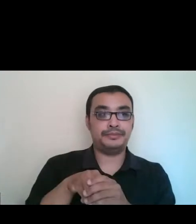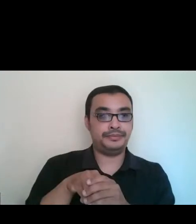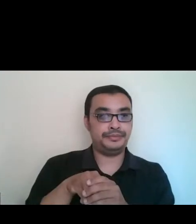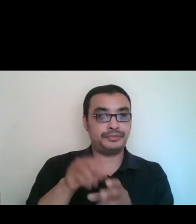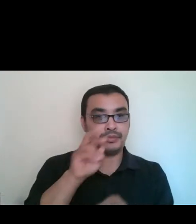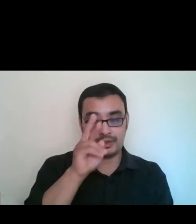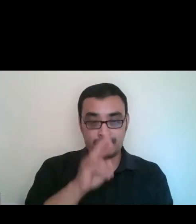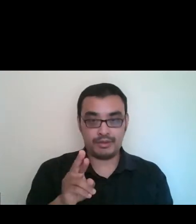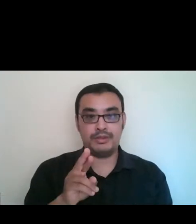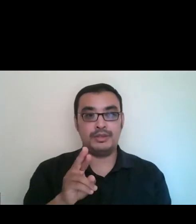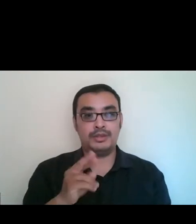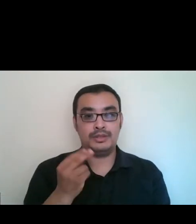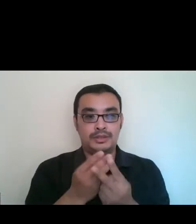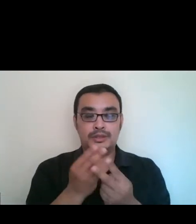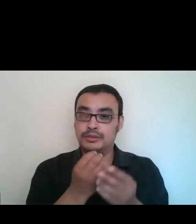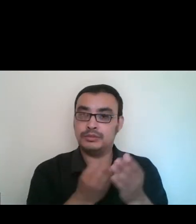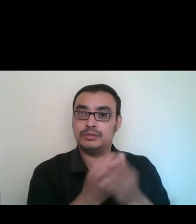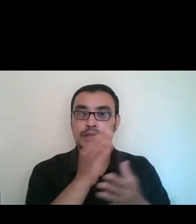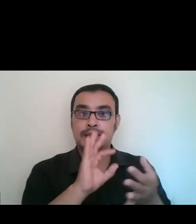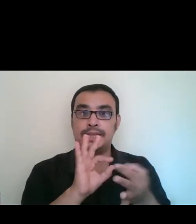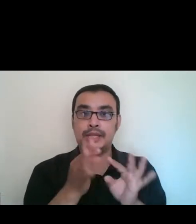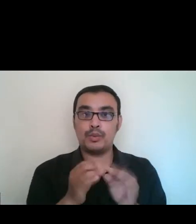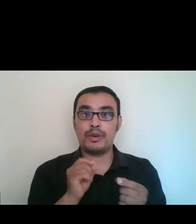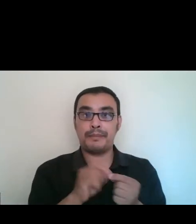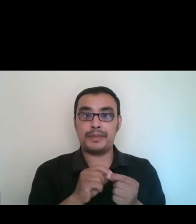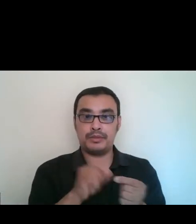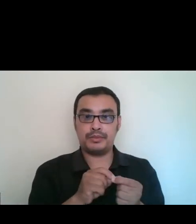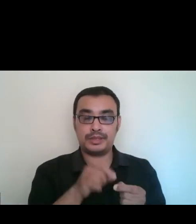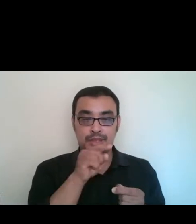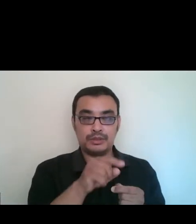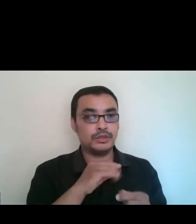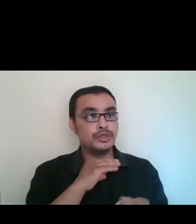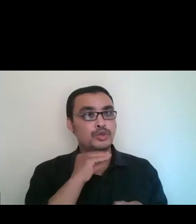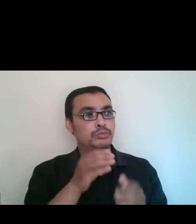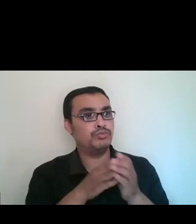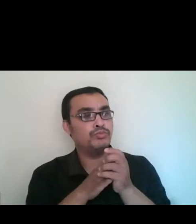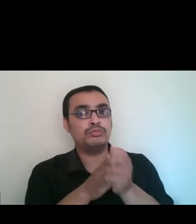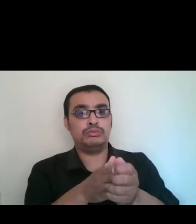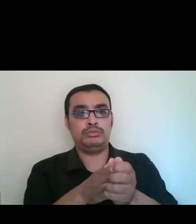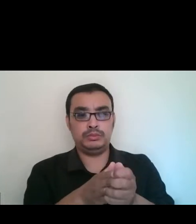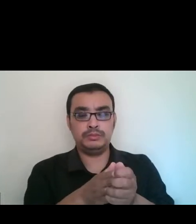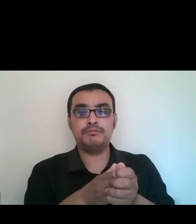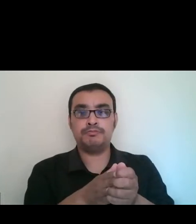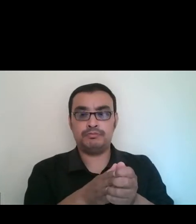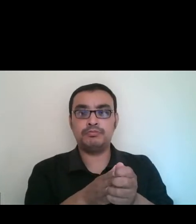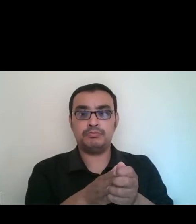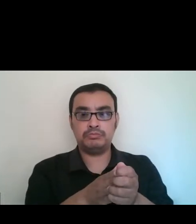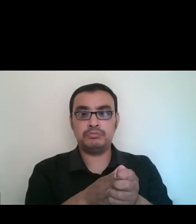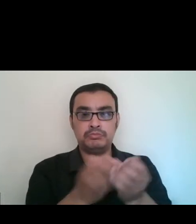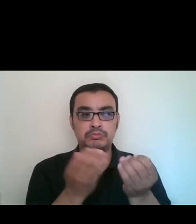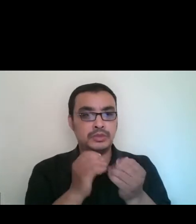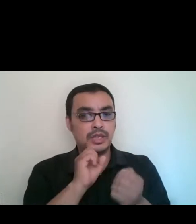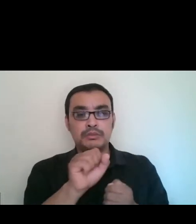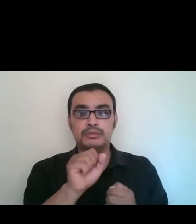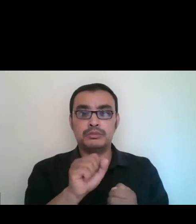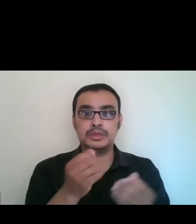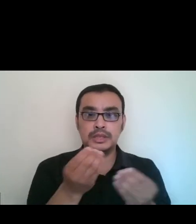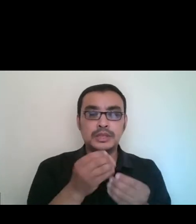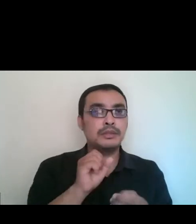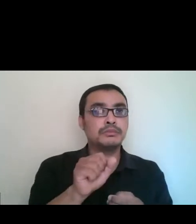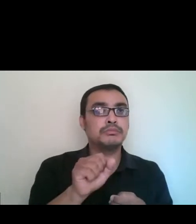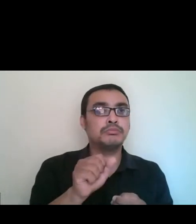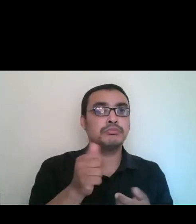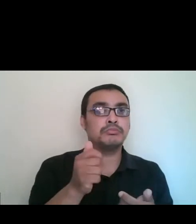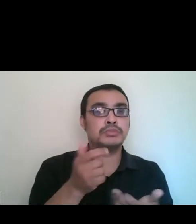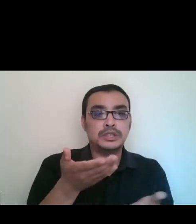also to establish a network where these young leaders can exchange among them.